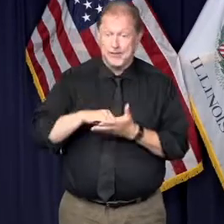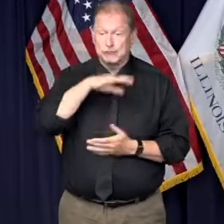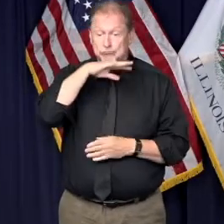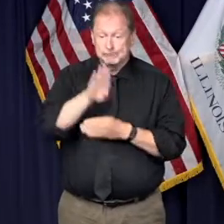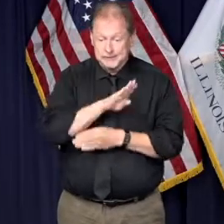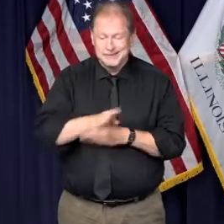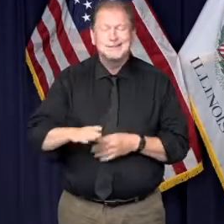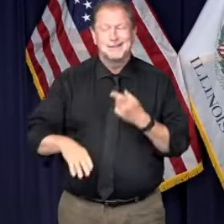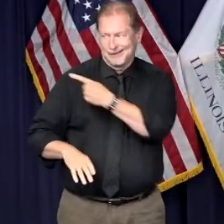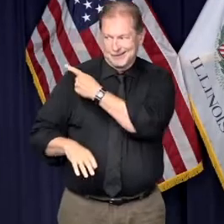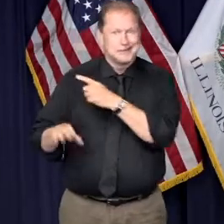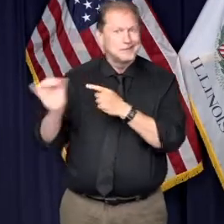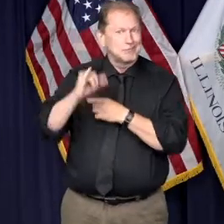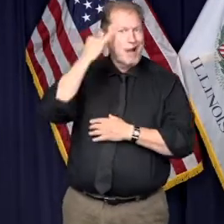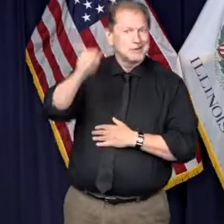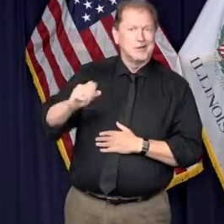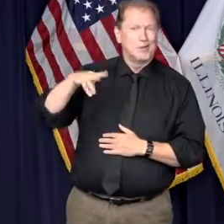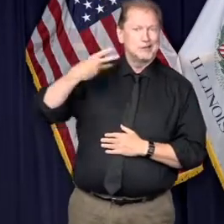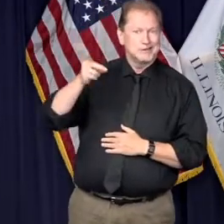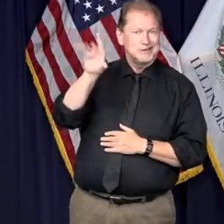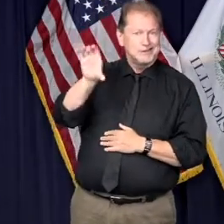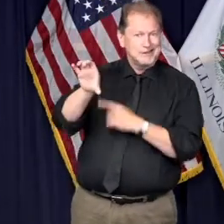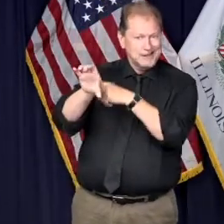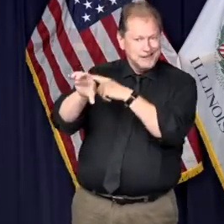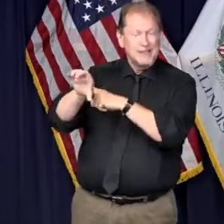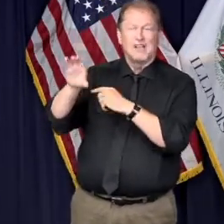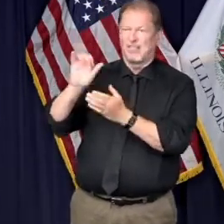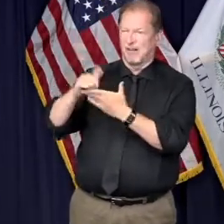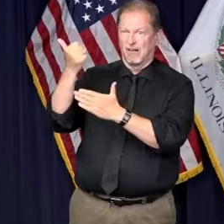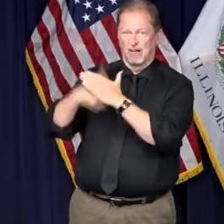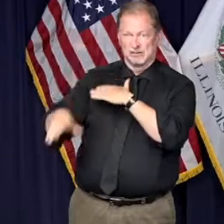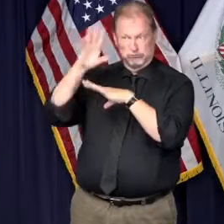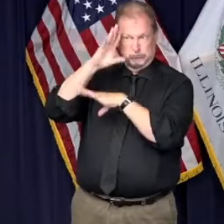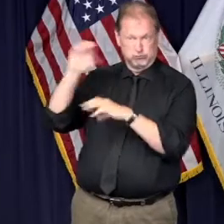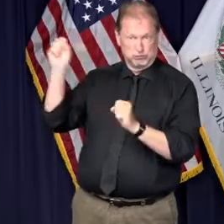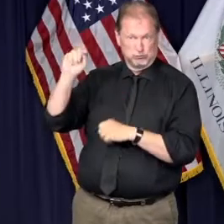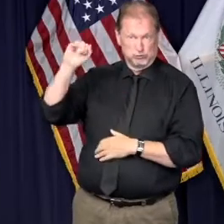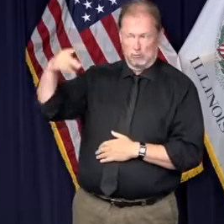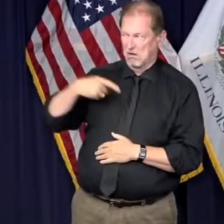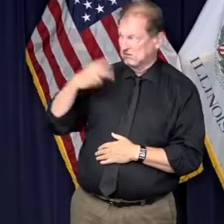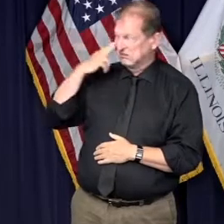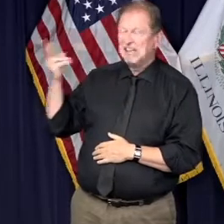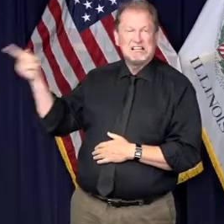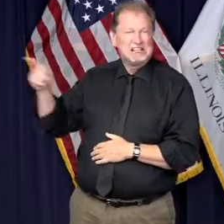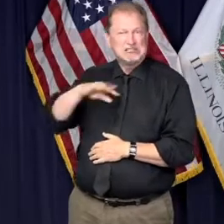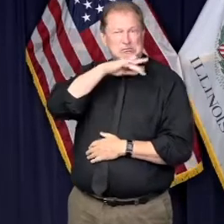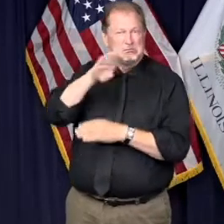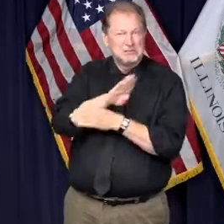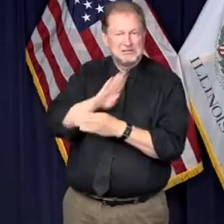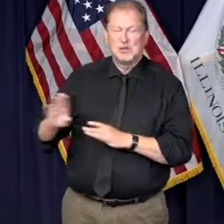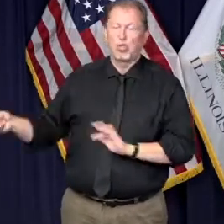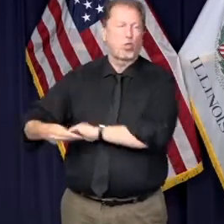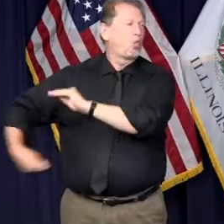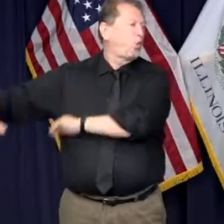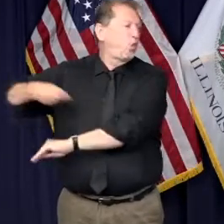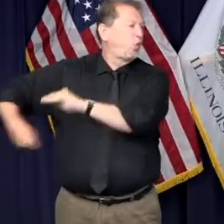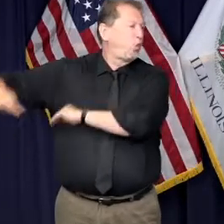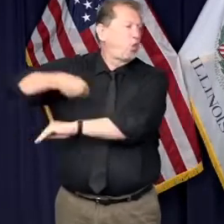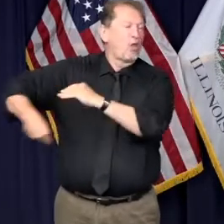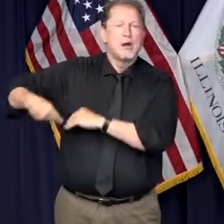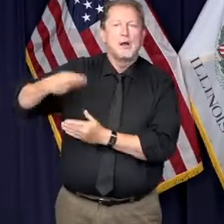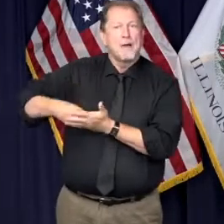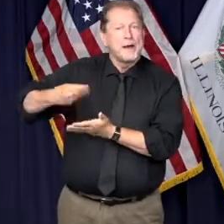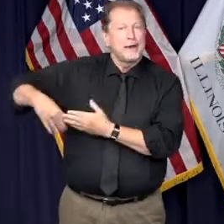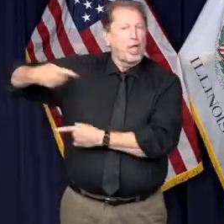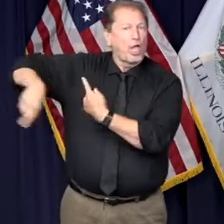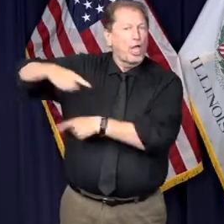Washington, D.C. that the president has created is another thing that plays a role in the cynicism of people in Illinois. I think